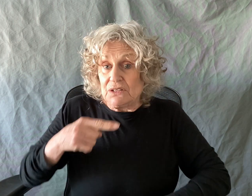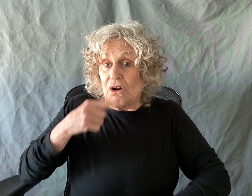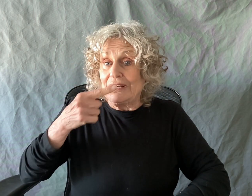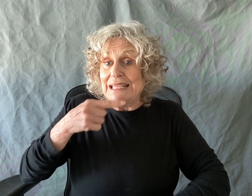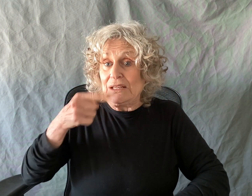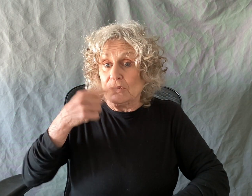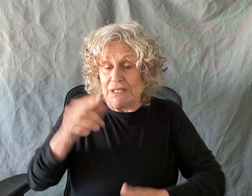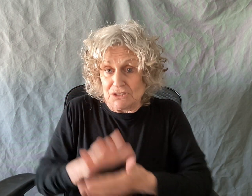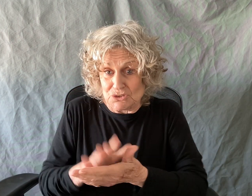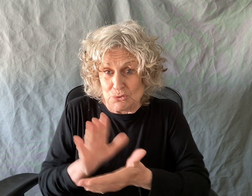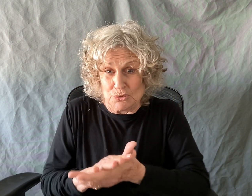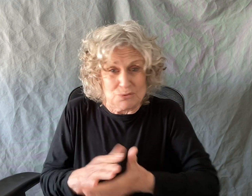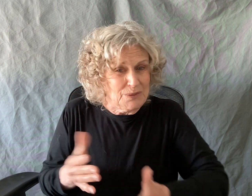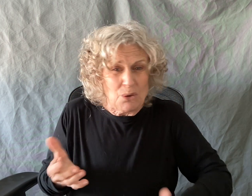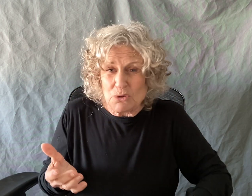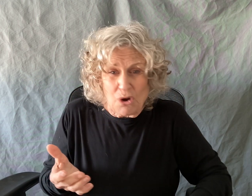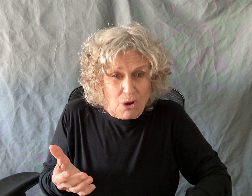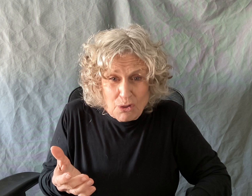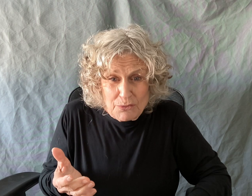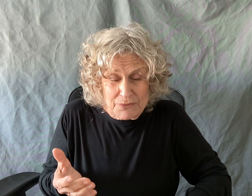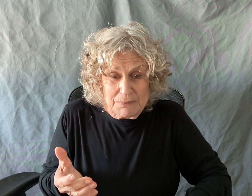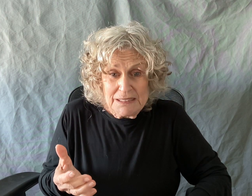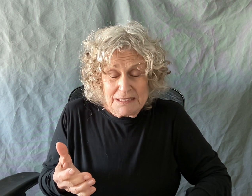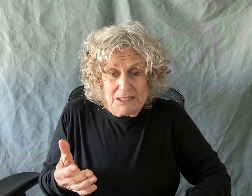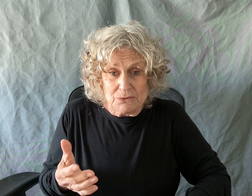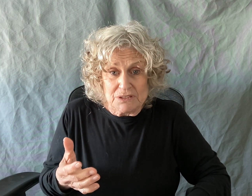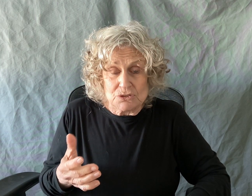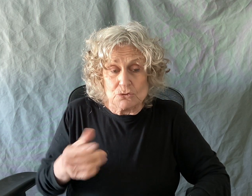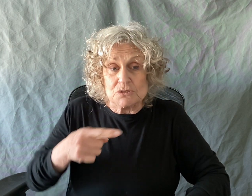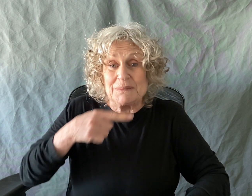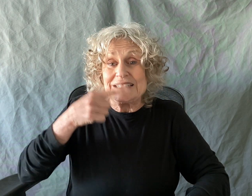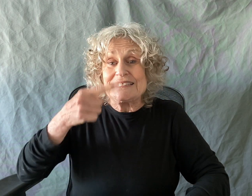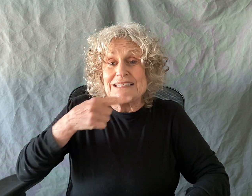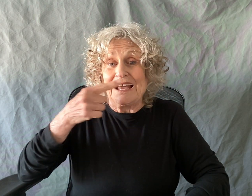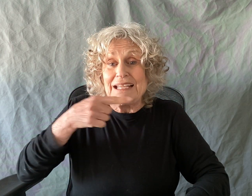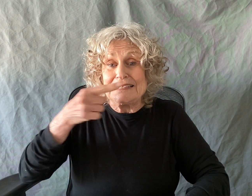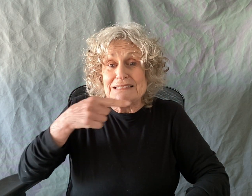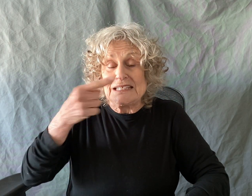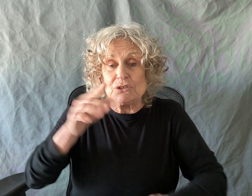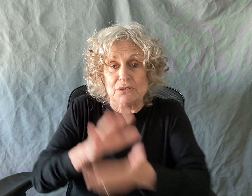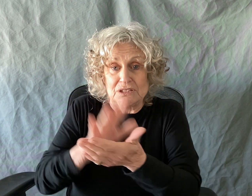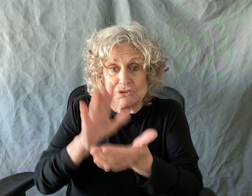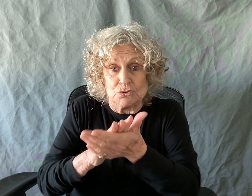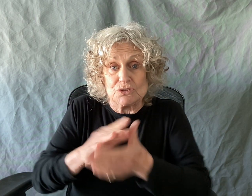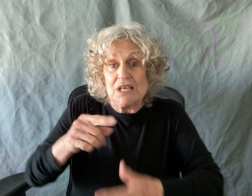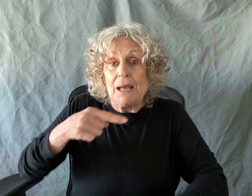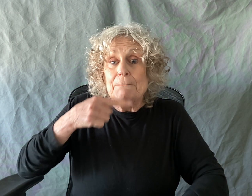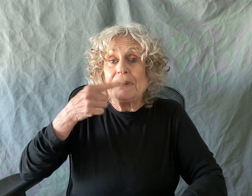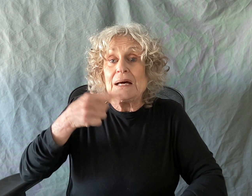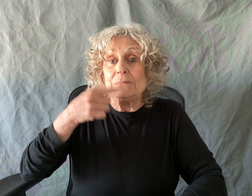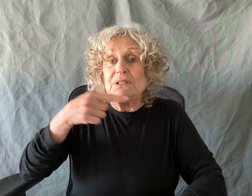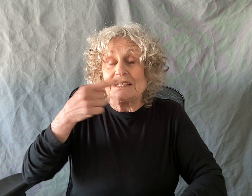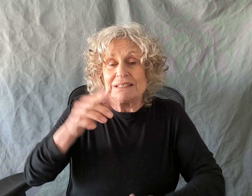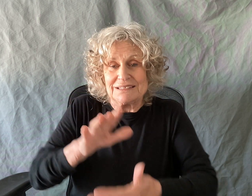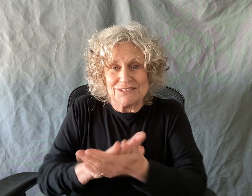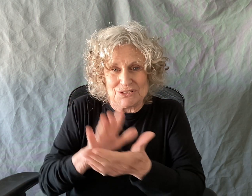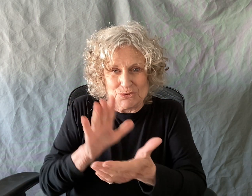are hearing schools. We don't call them hearing schools, but the sign is hearing schools, public